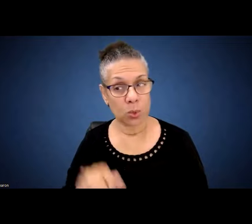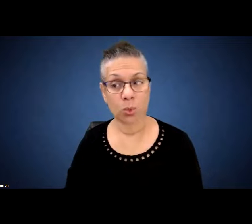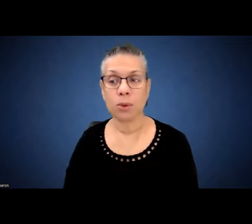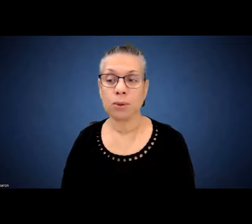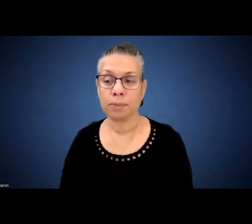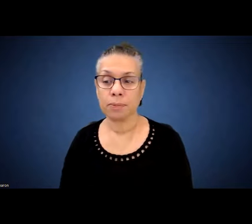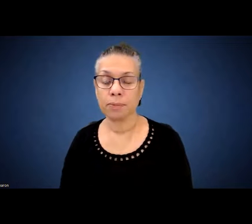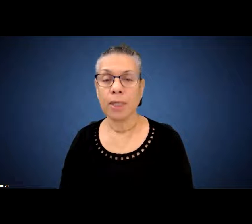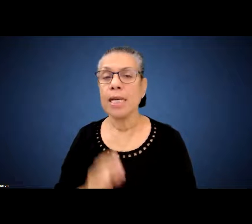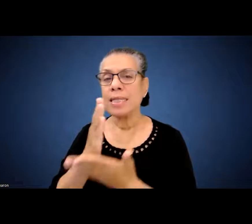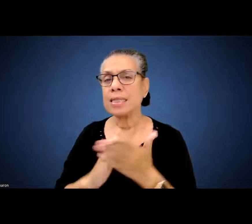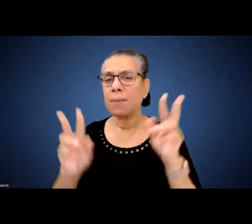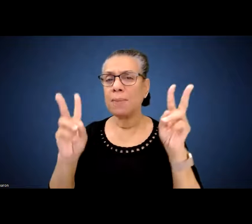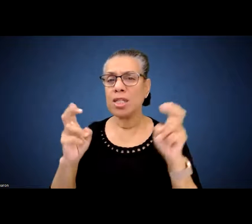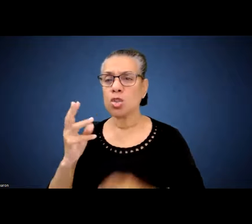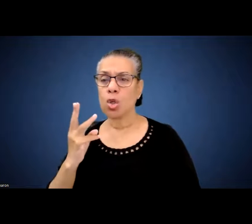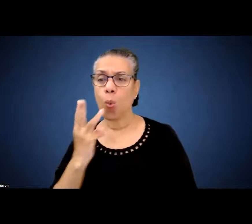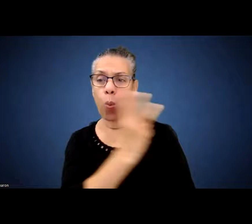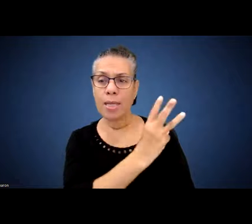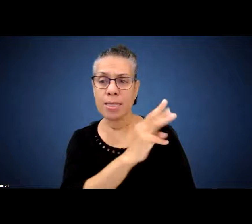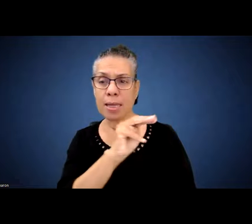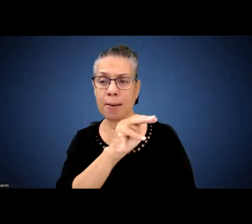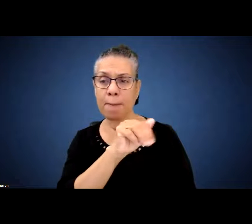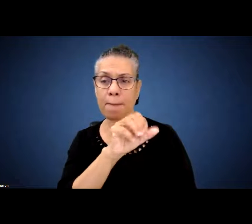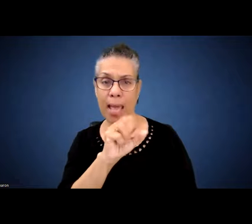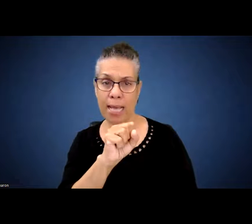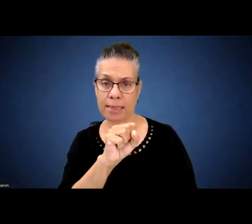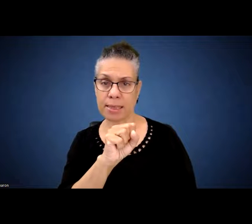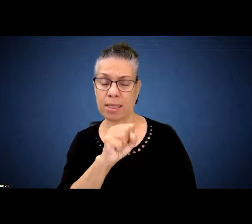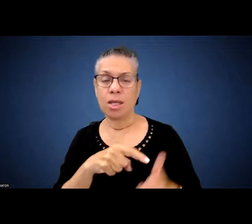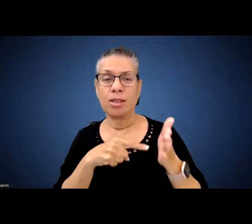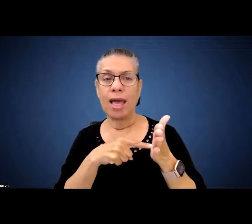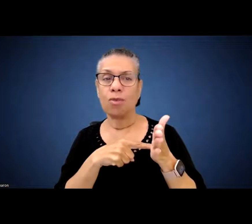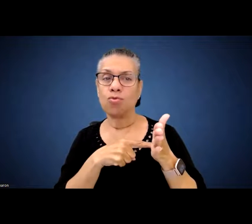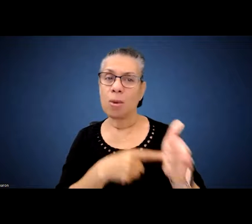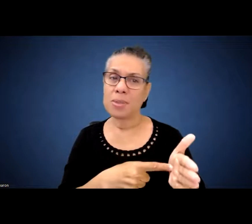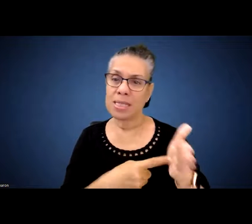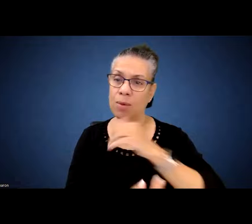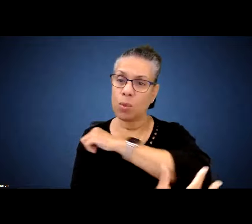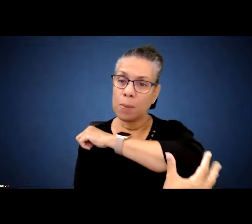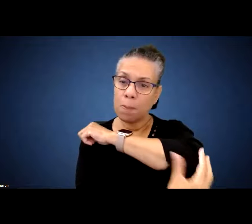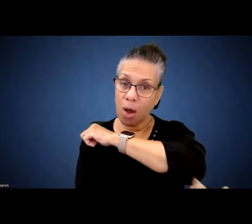There's issues out west that present themselves around poverty and whether,